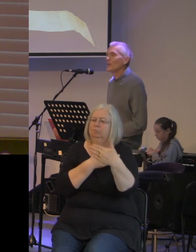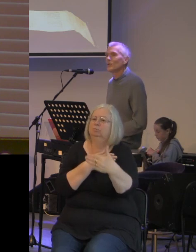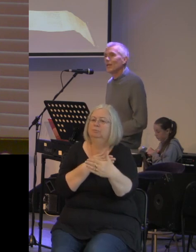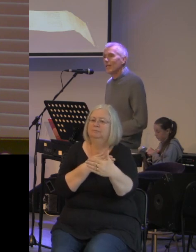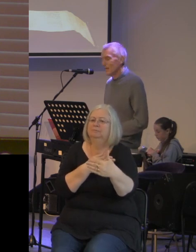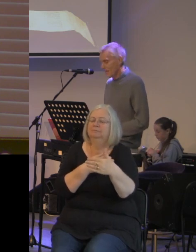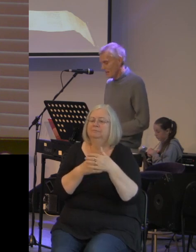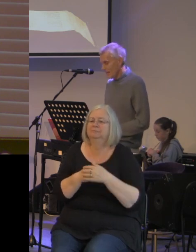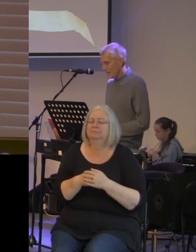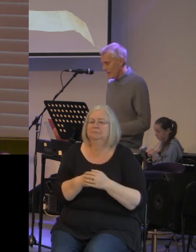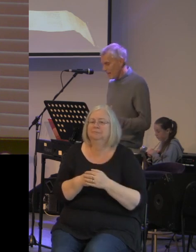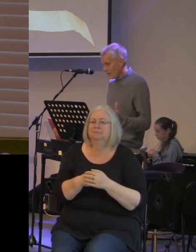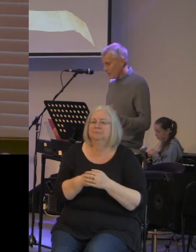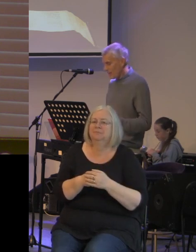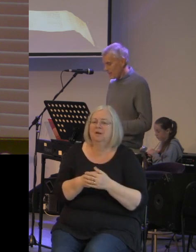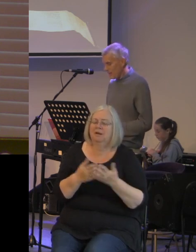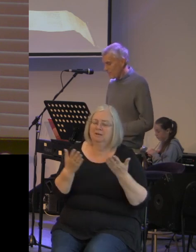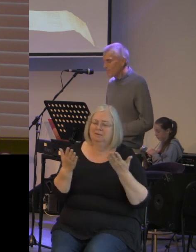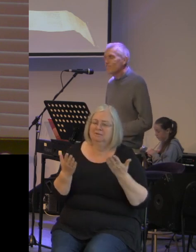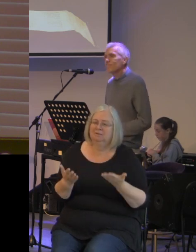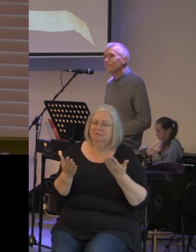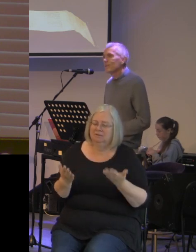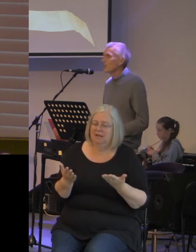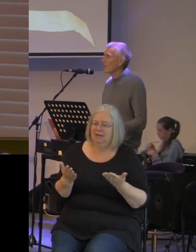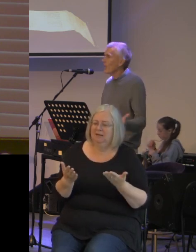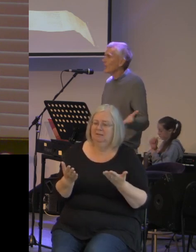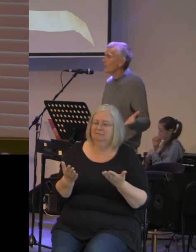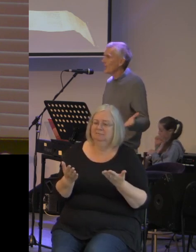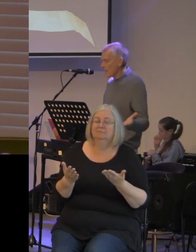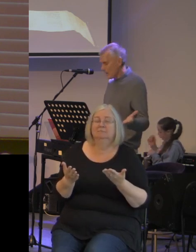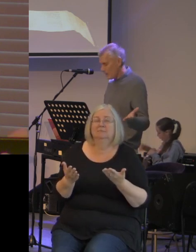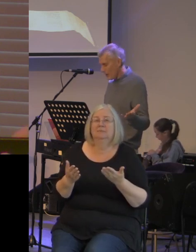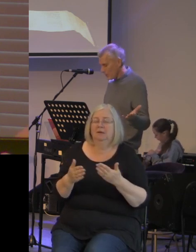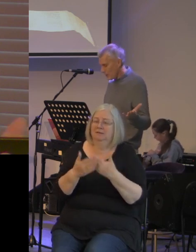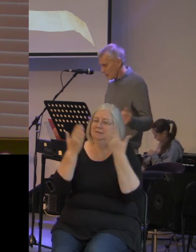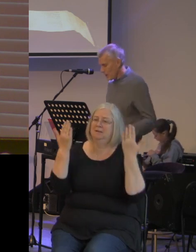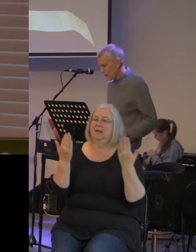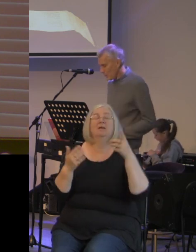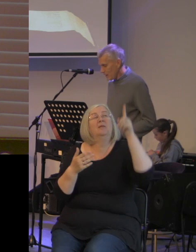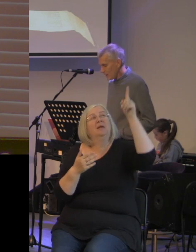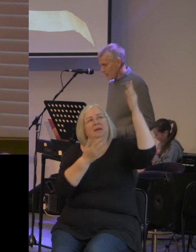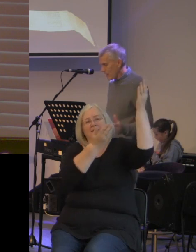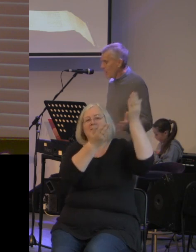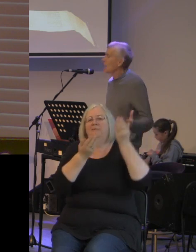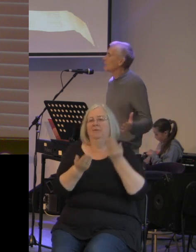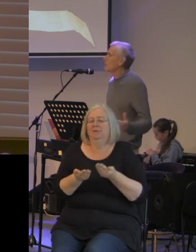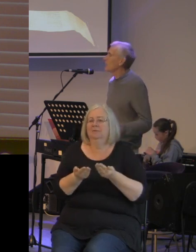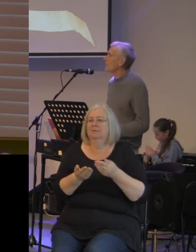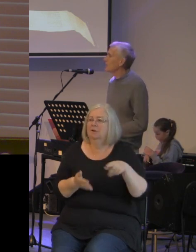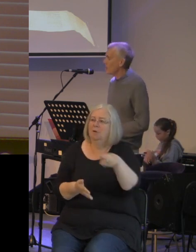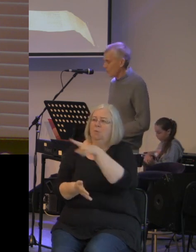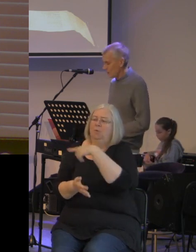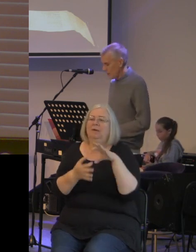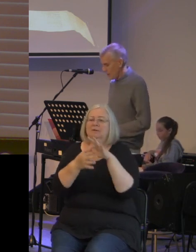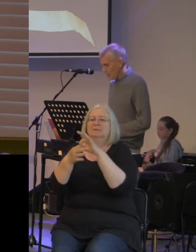to join together and to praise him. So I'd like you to stand, if you're able to do that, with us as we